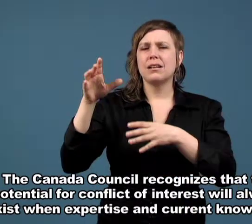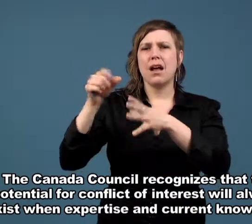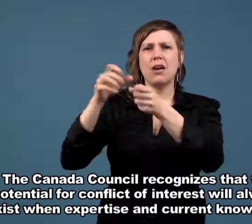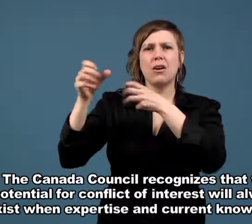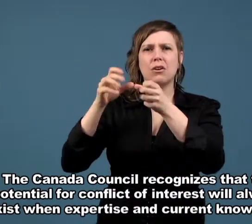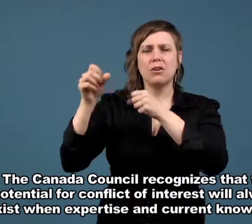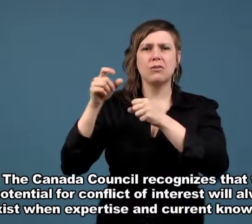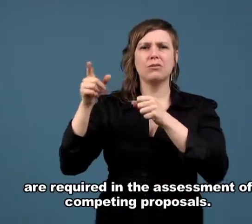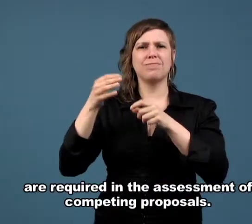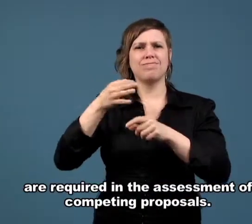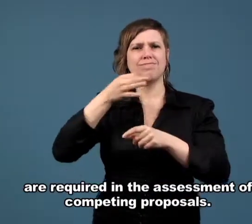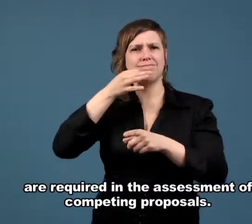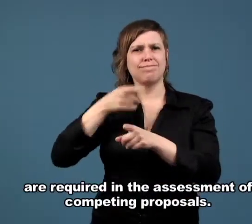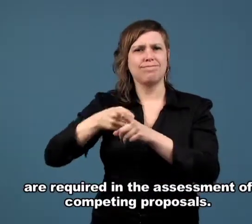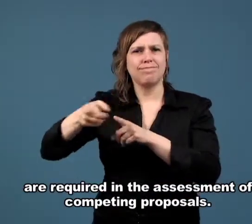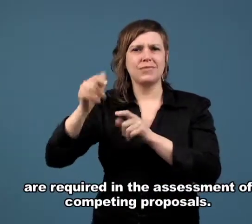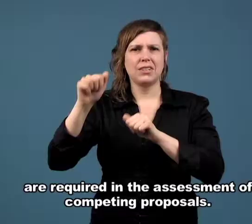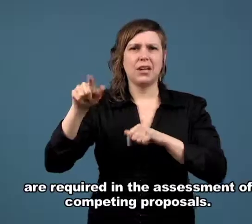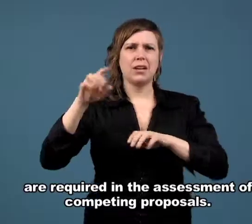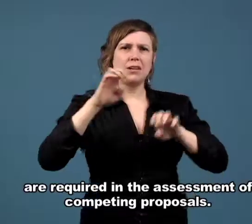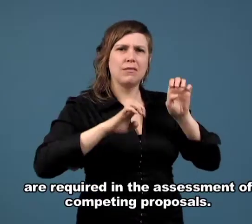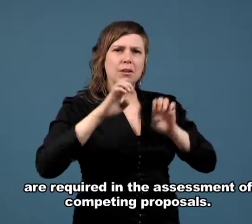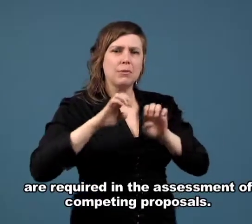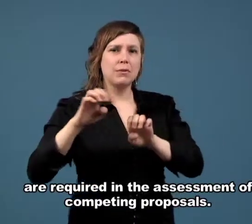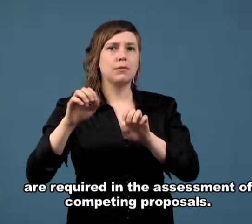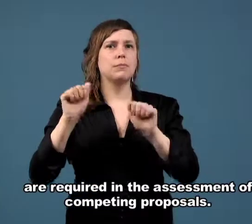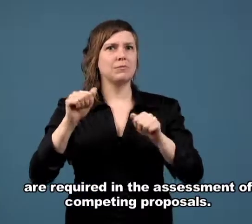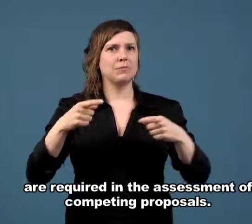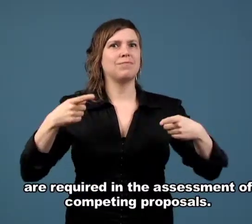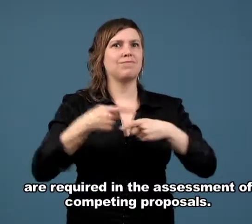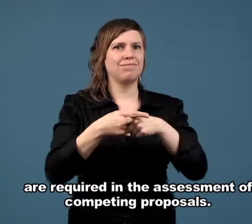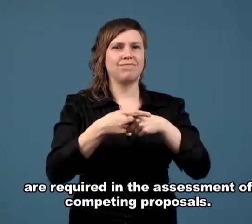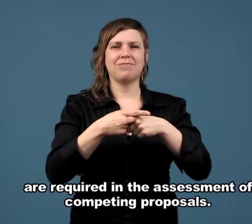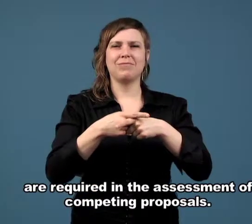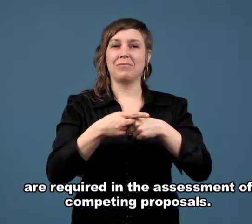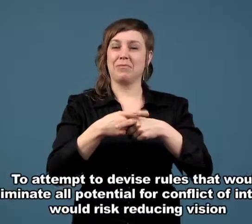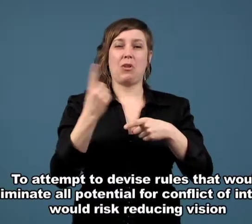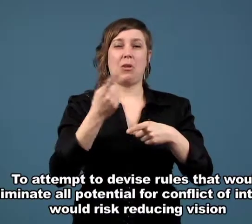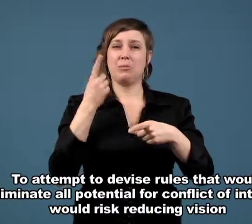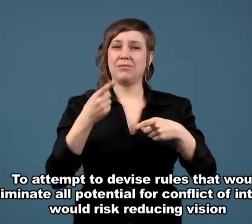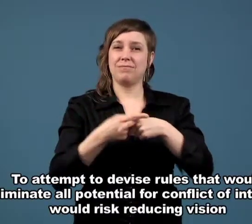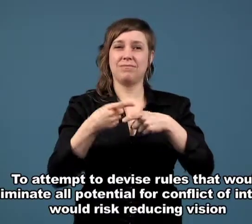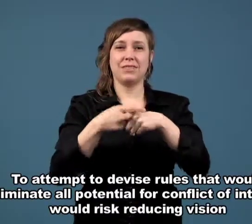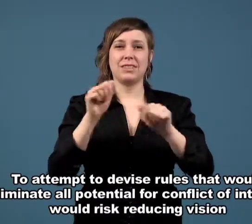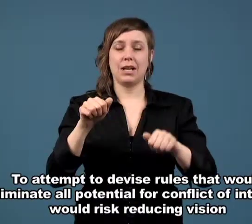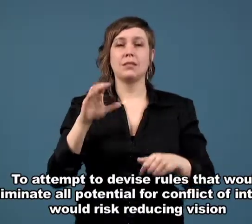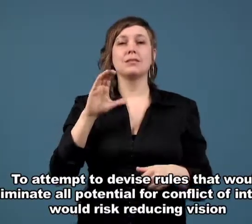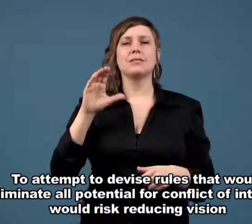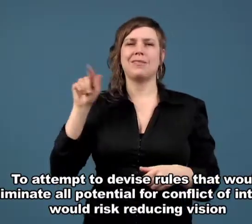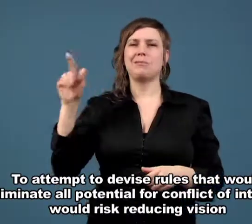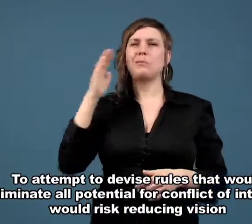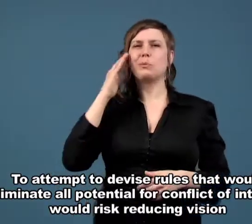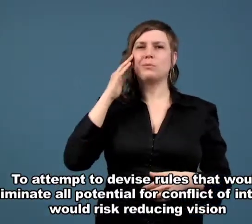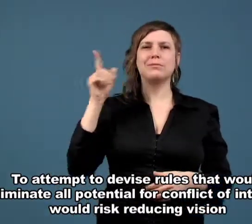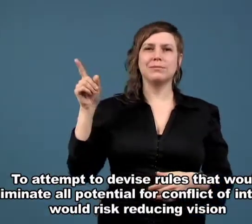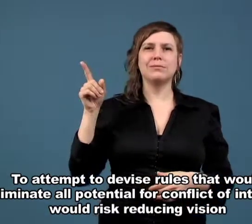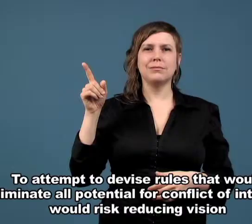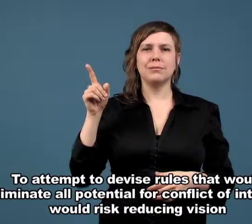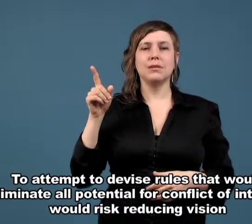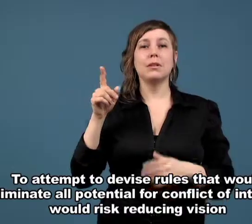knowledge are required in the assessment of competing proposals. To attempt to devise rules that would eliminate all